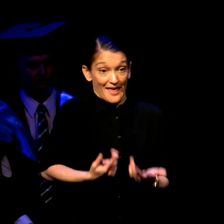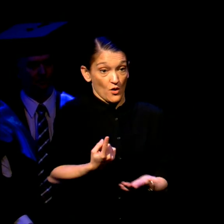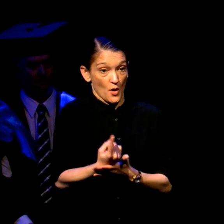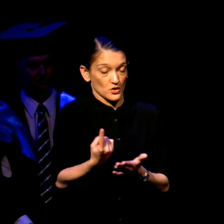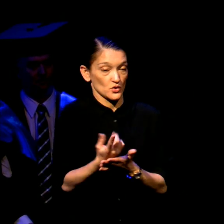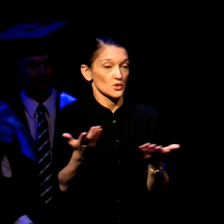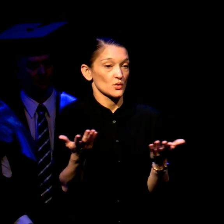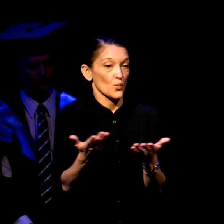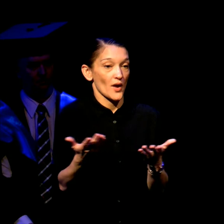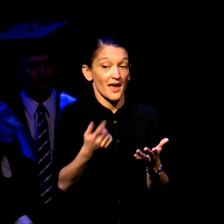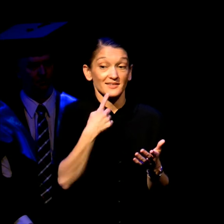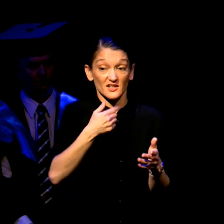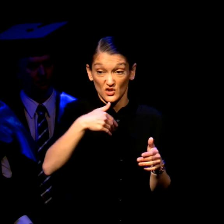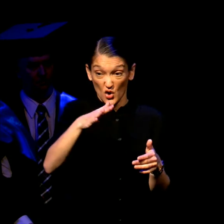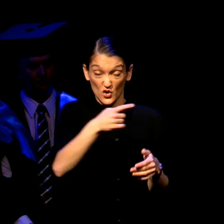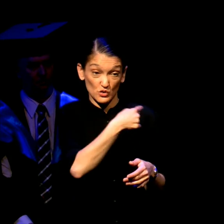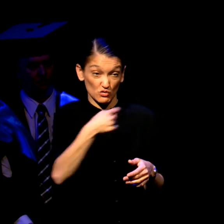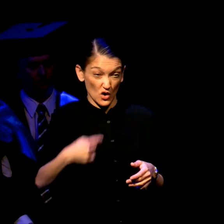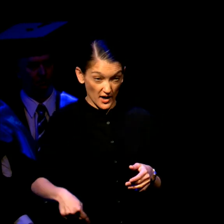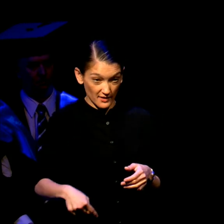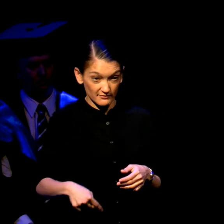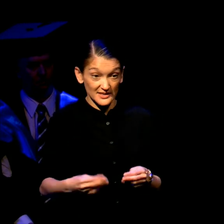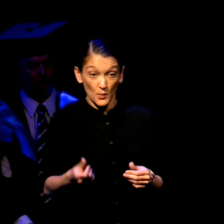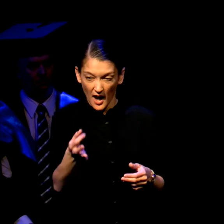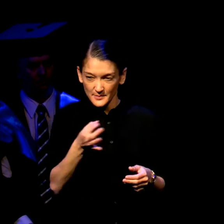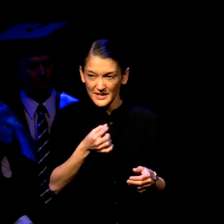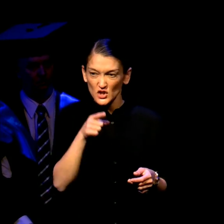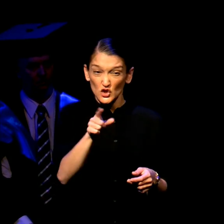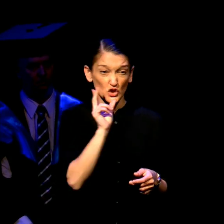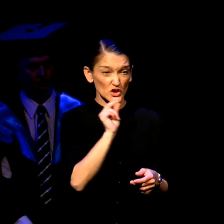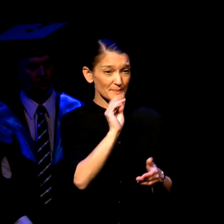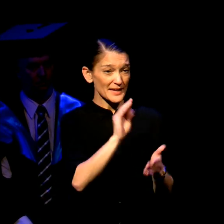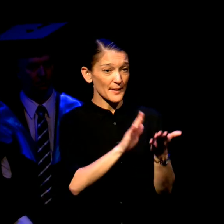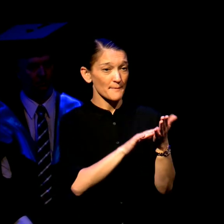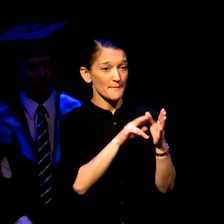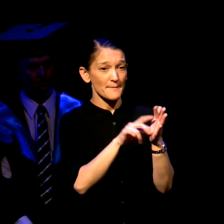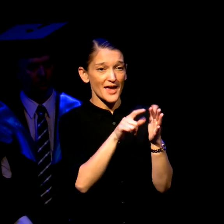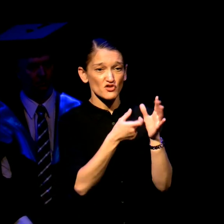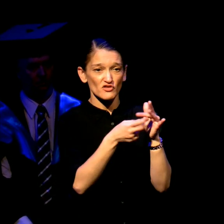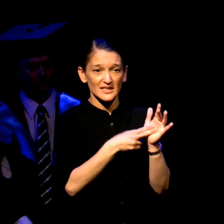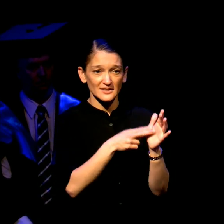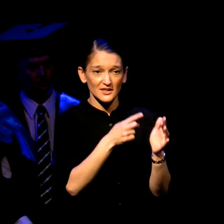China. I was asked, Ben, do you speak Mandarin? Yes, of course I do.